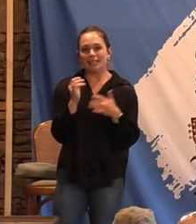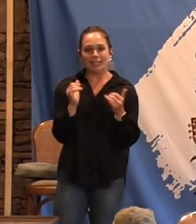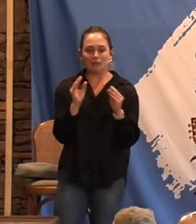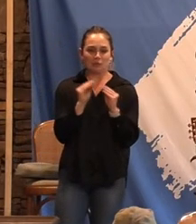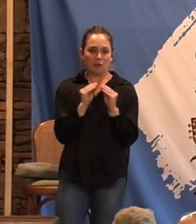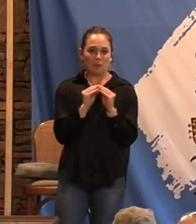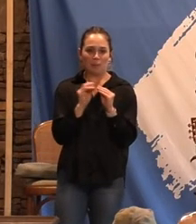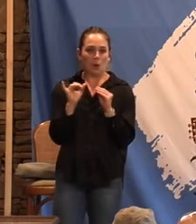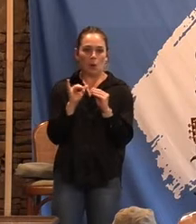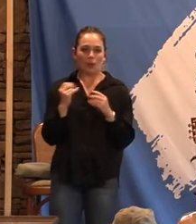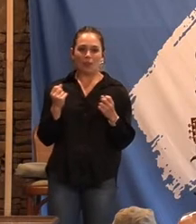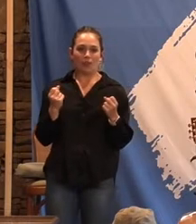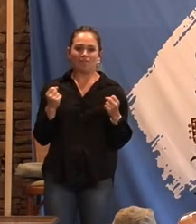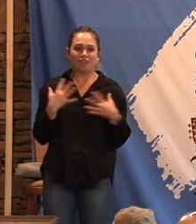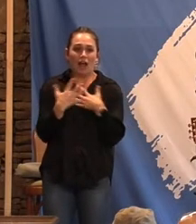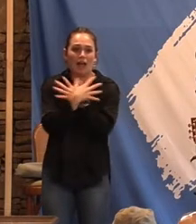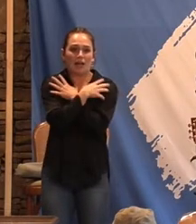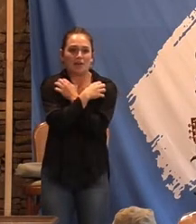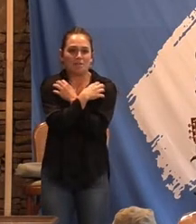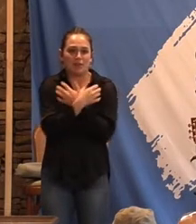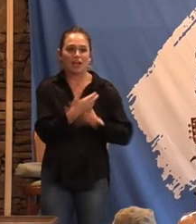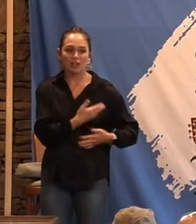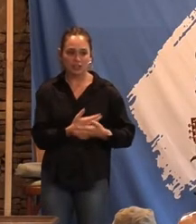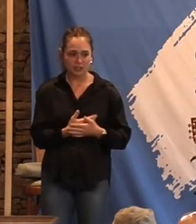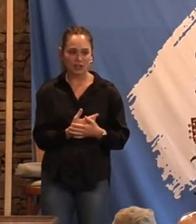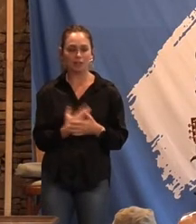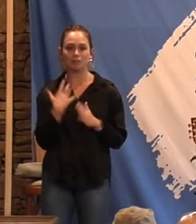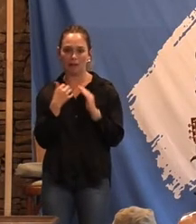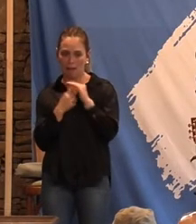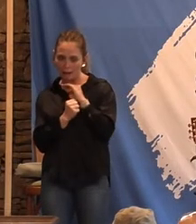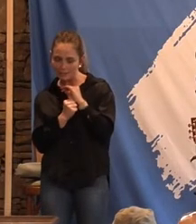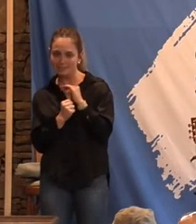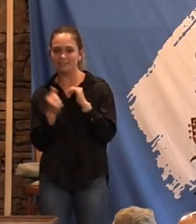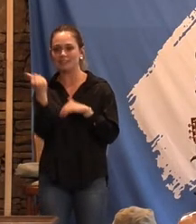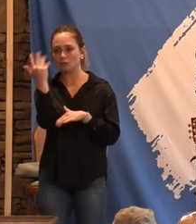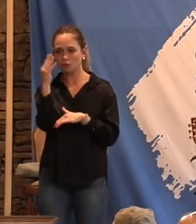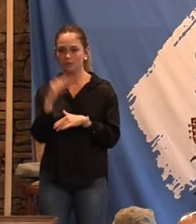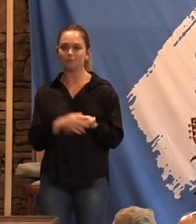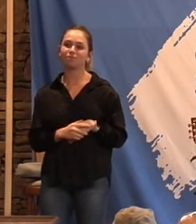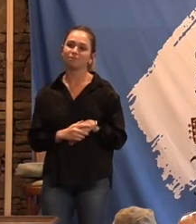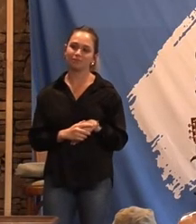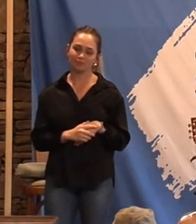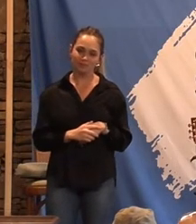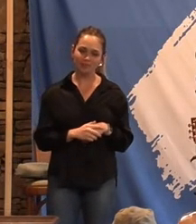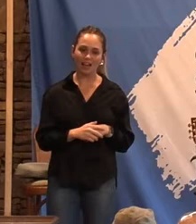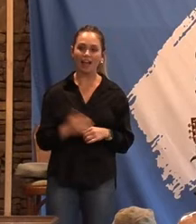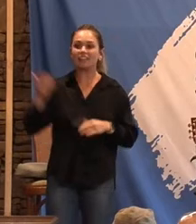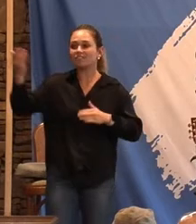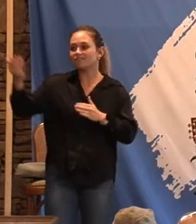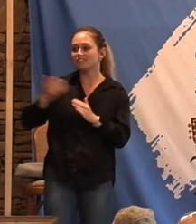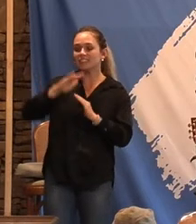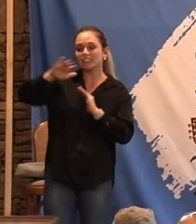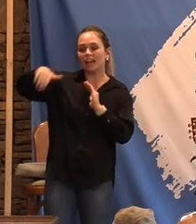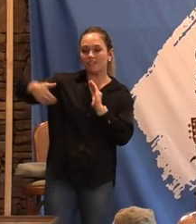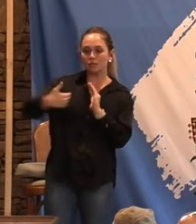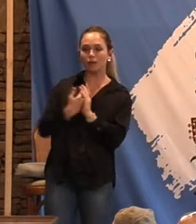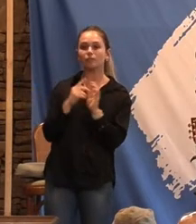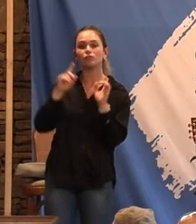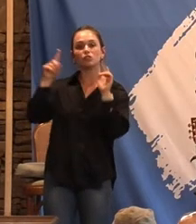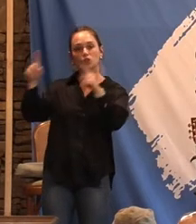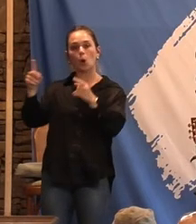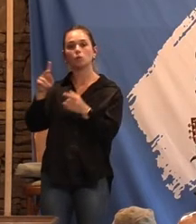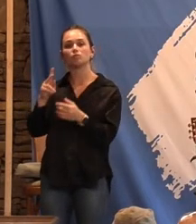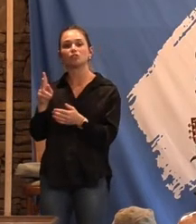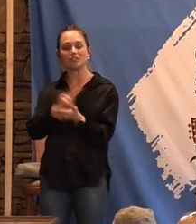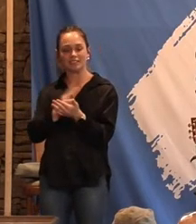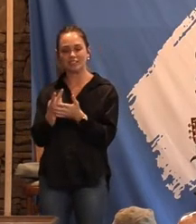this was more like a frightened beer cup high in a tree. The pastor invited everyone out to the kitchen for